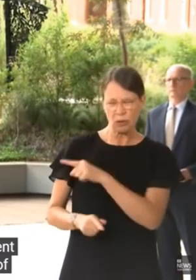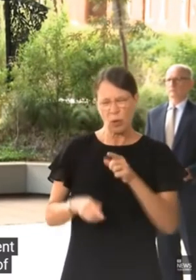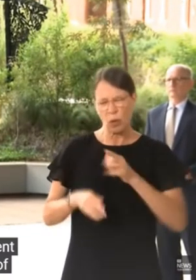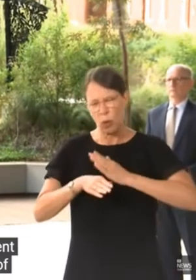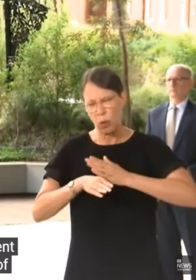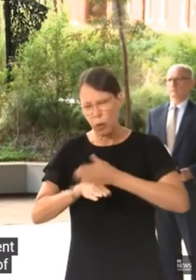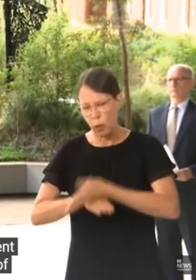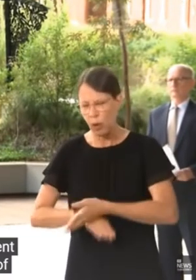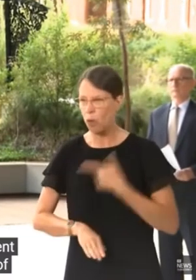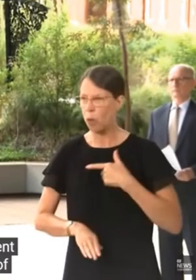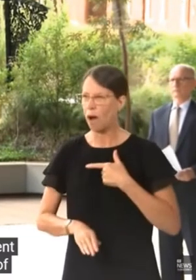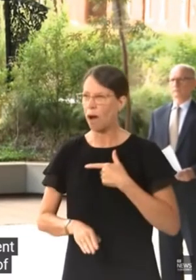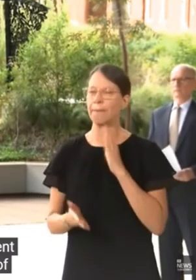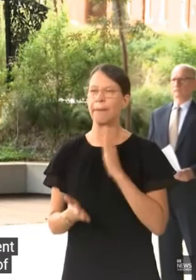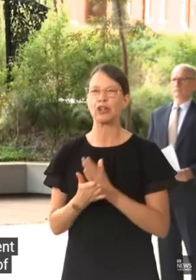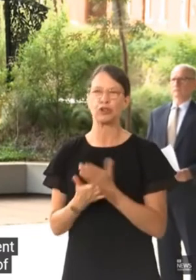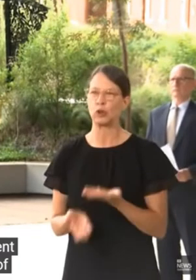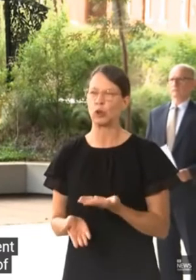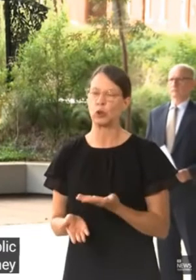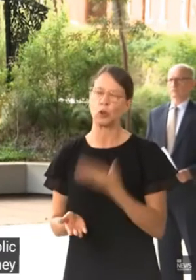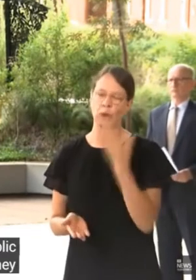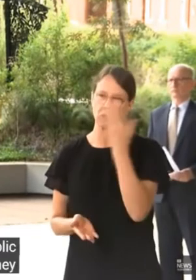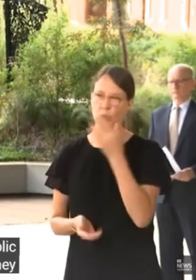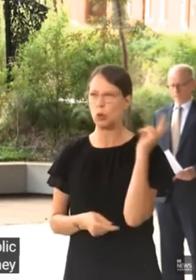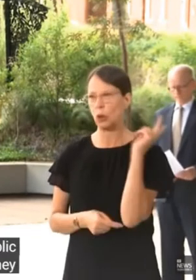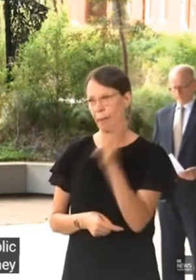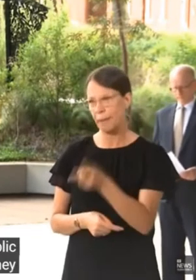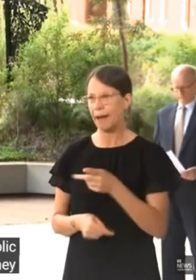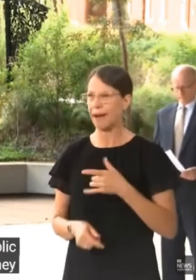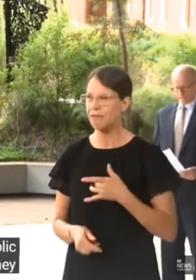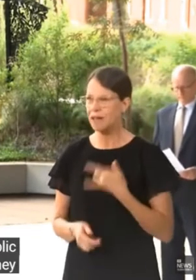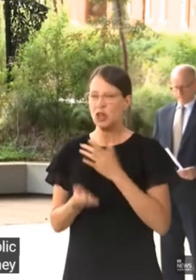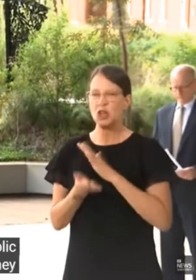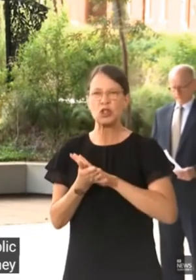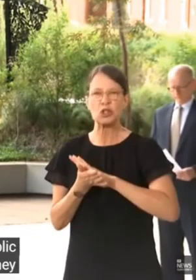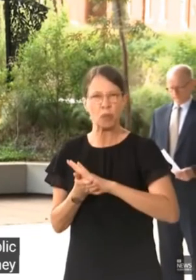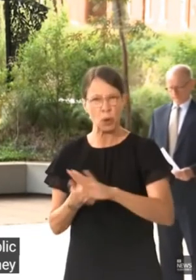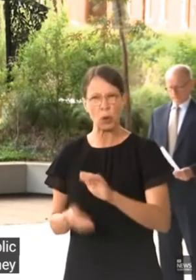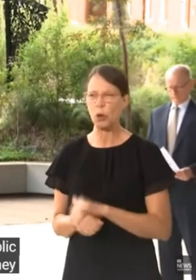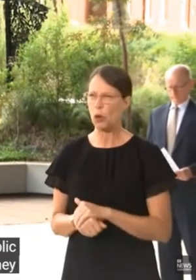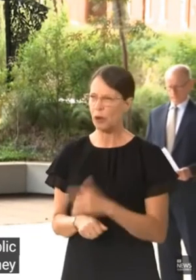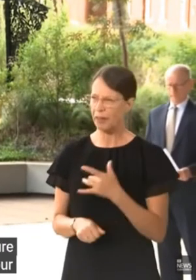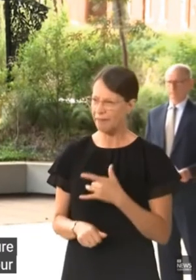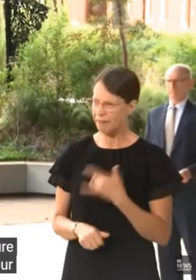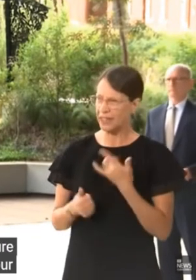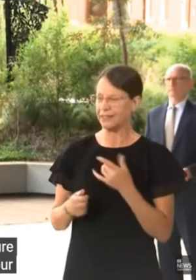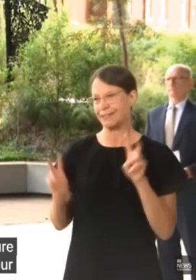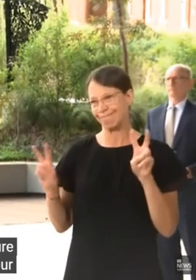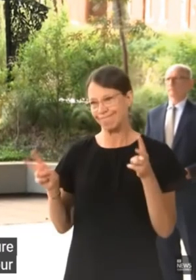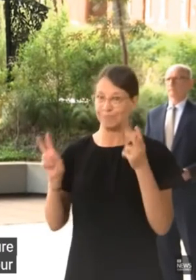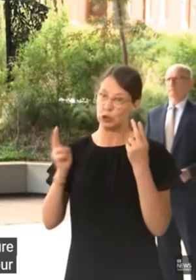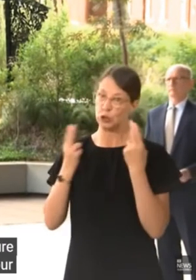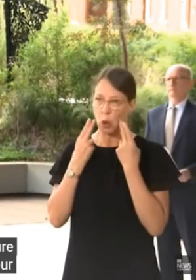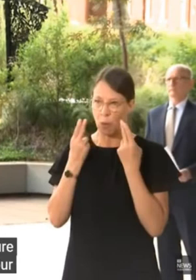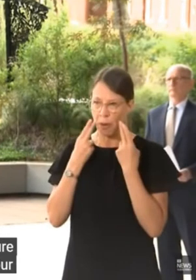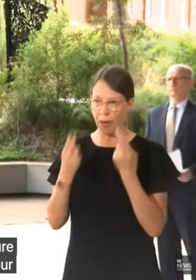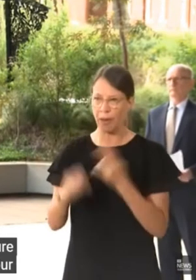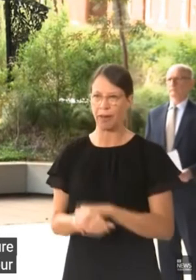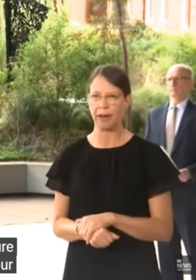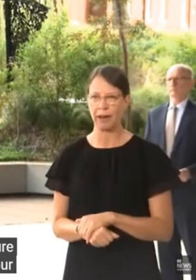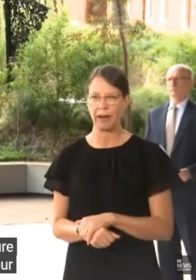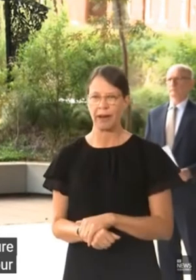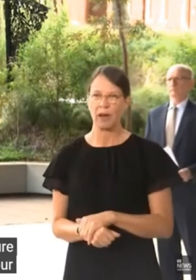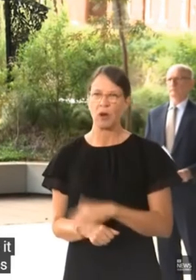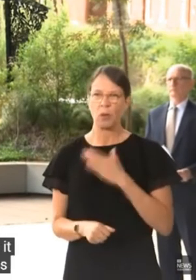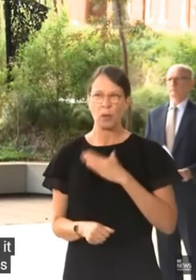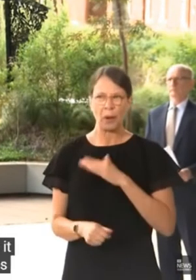that the start of school for our students feels as normal as it ever has done and that goes incredibly seamlessly. Our aim is to make sure it looks